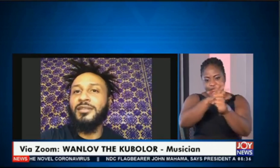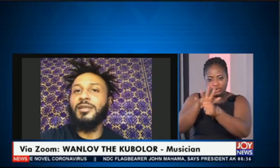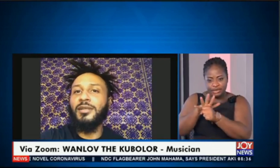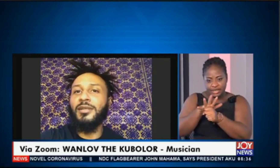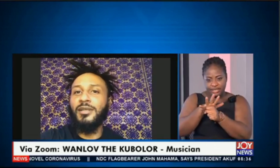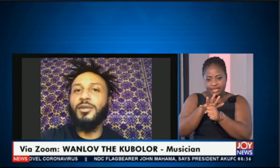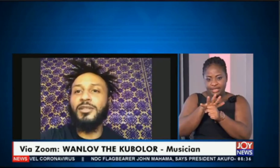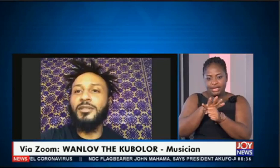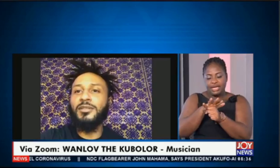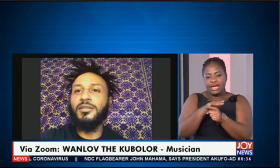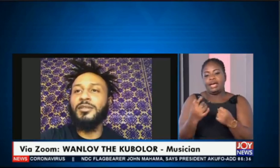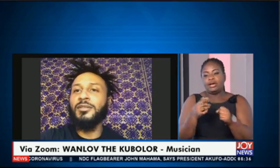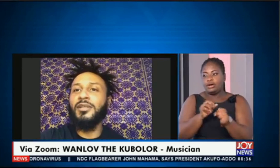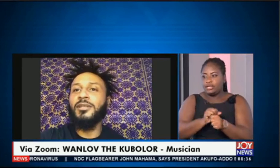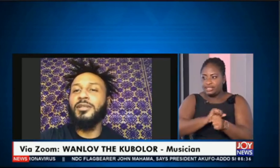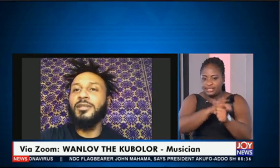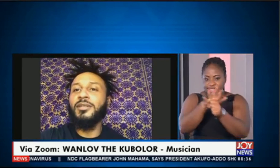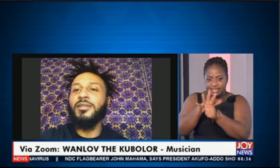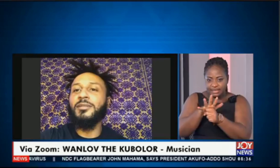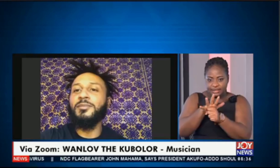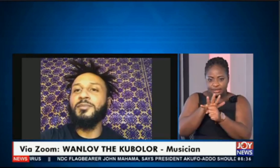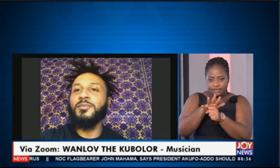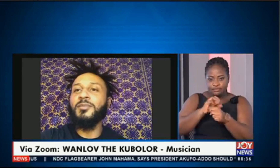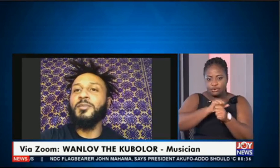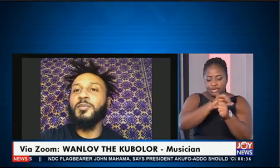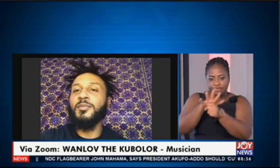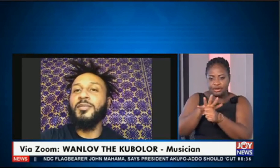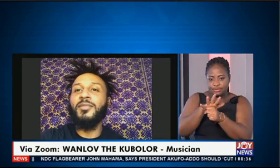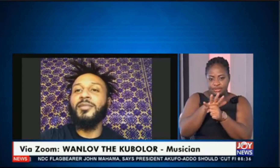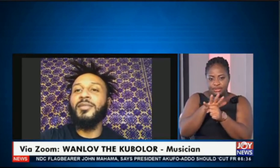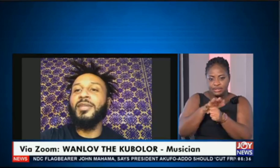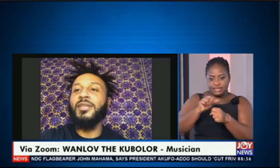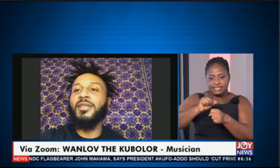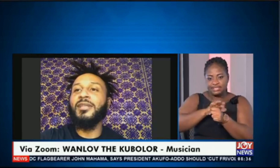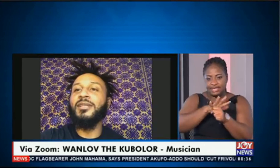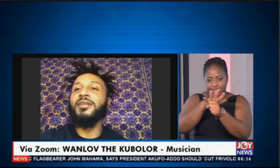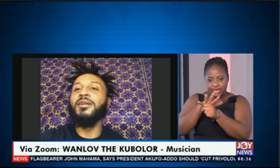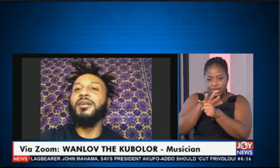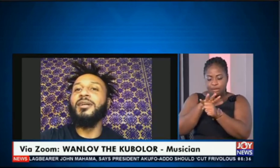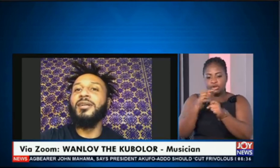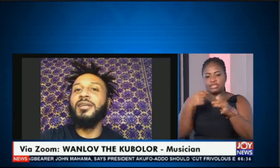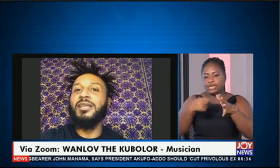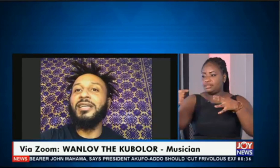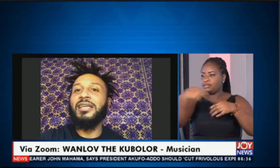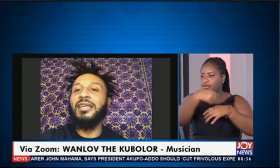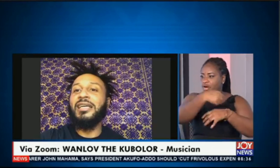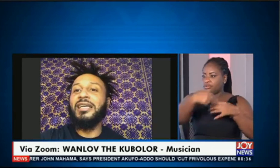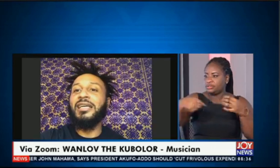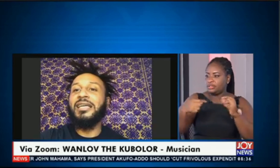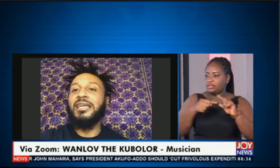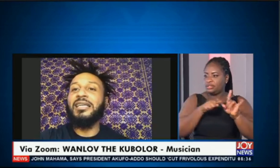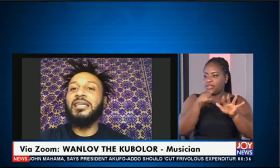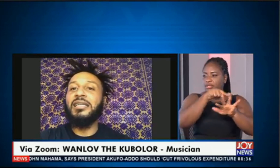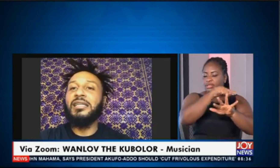sign for corona. Huh? This is a sign for coronavirus. This is a sign because it has